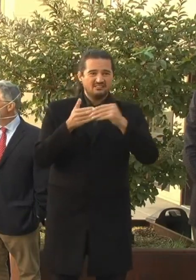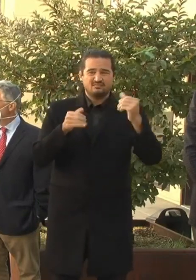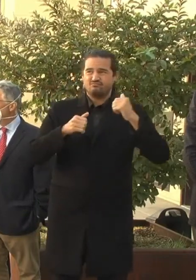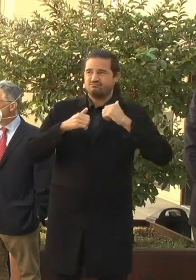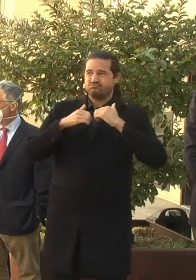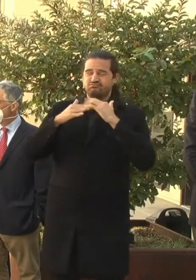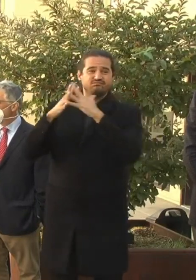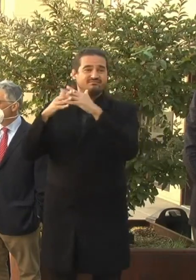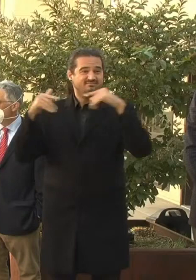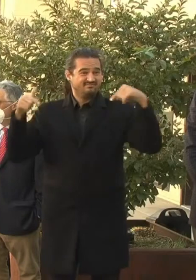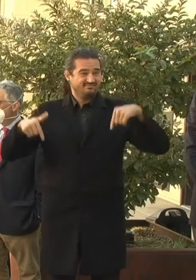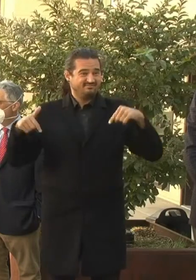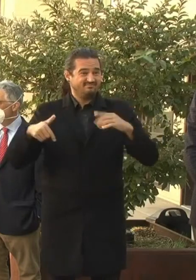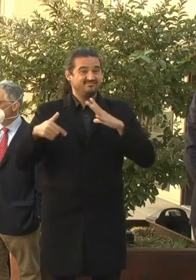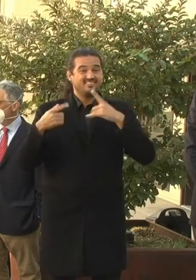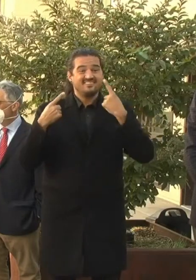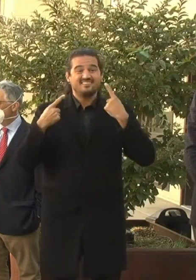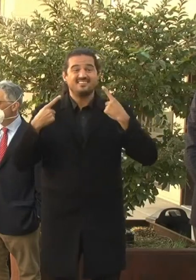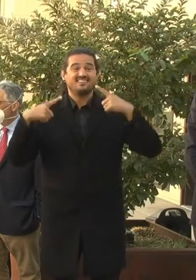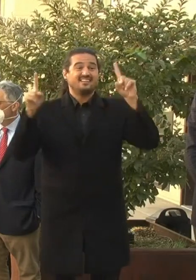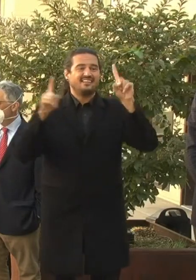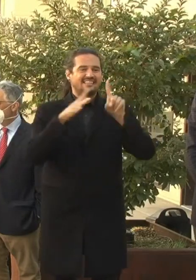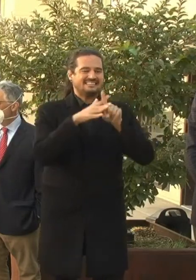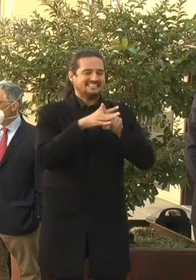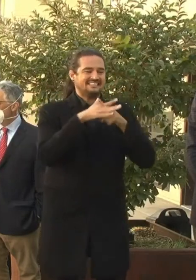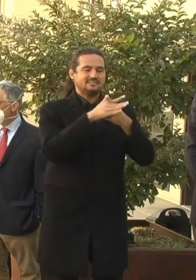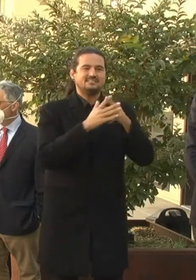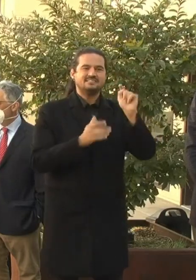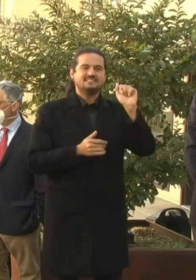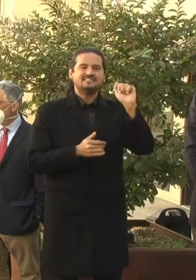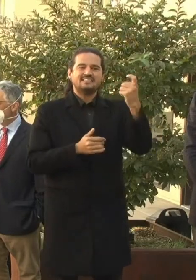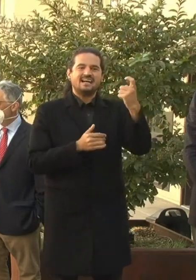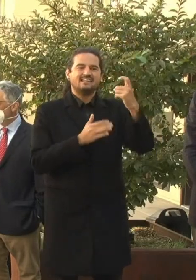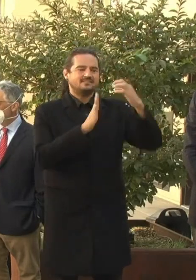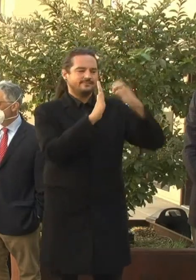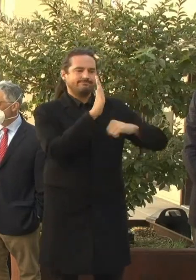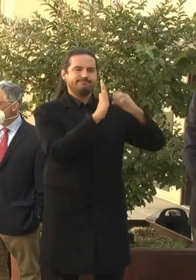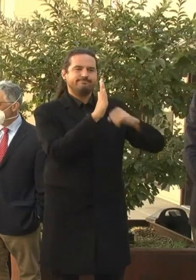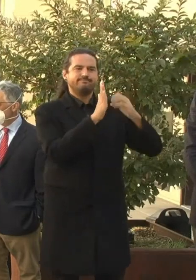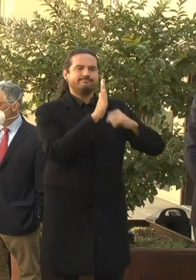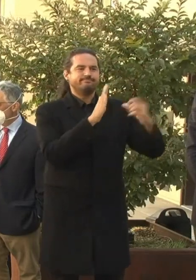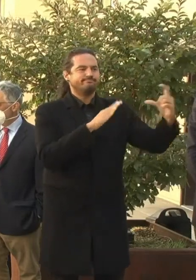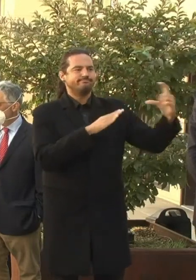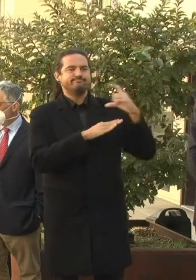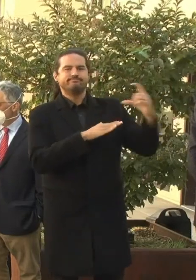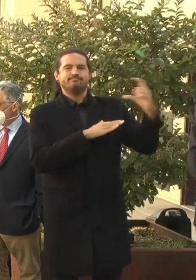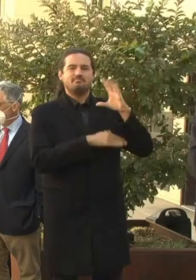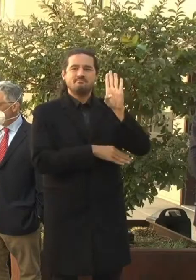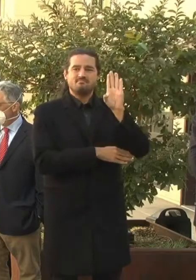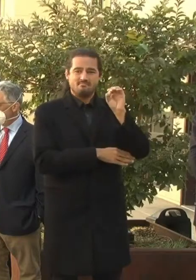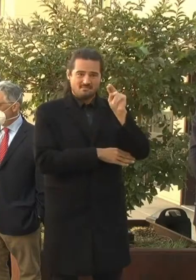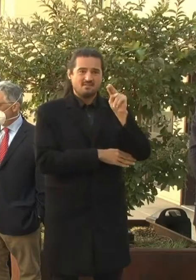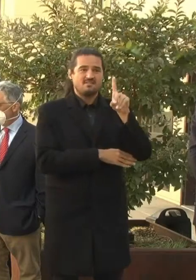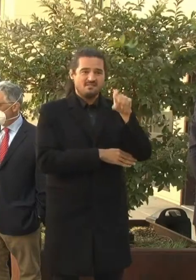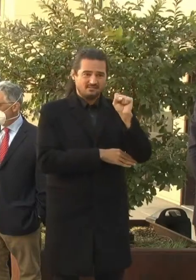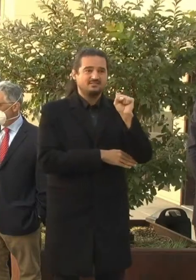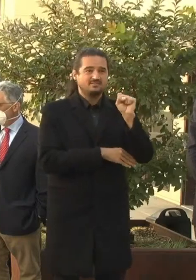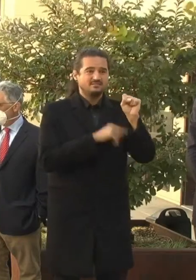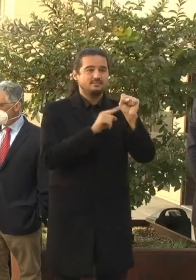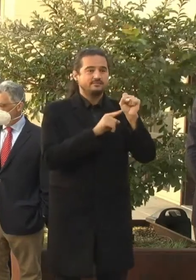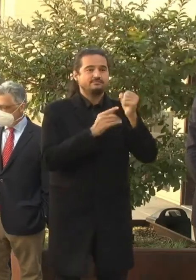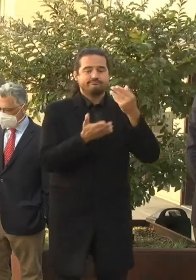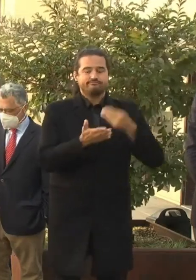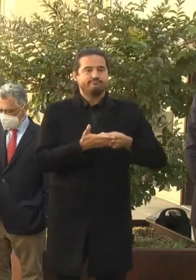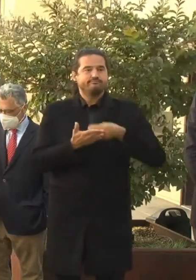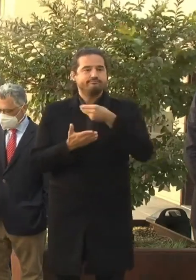of some initial tax-exempt bond financing that was issued by the state, which was purchased by Chase Bank,